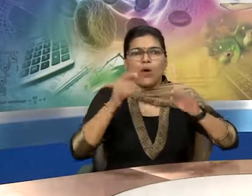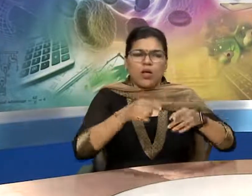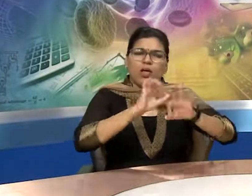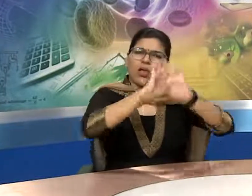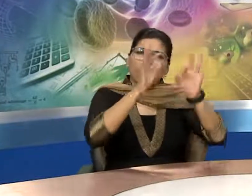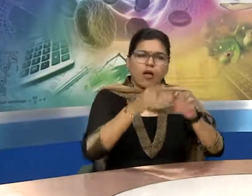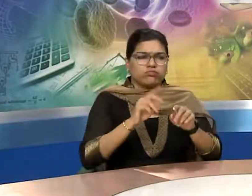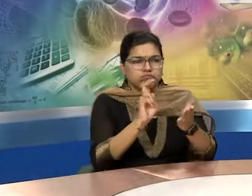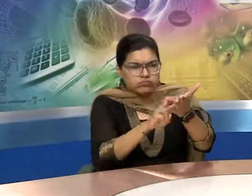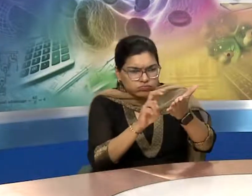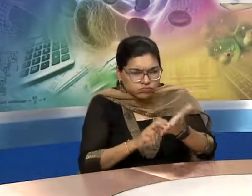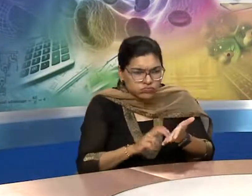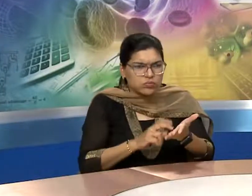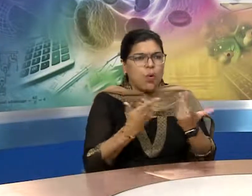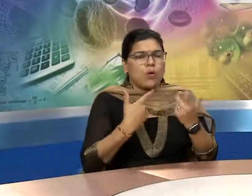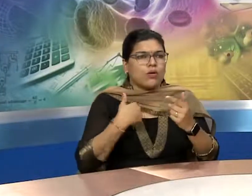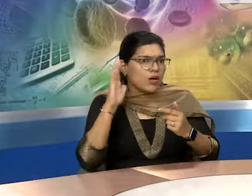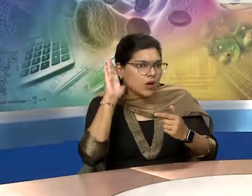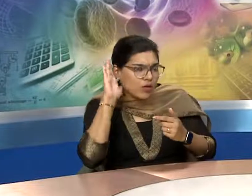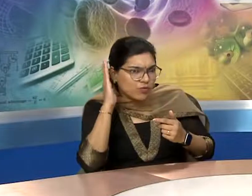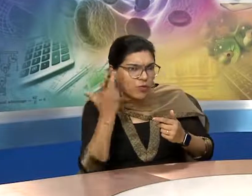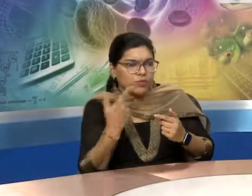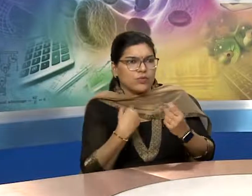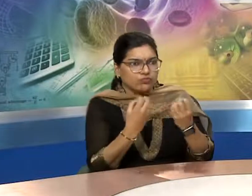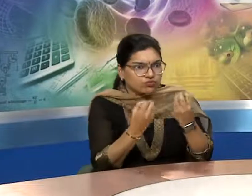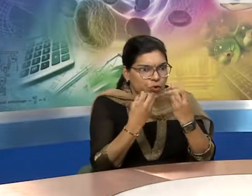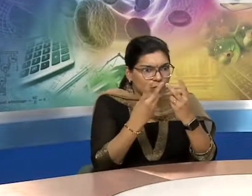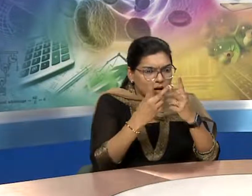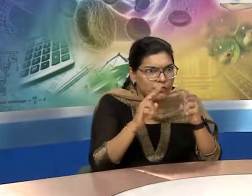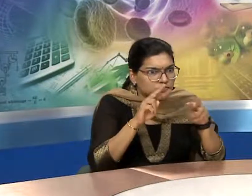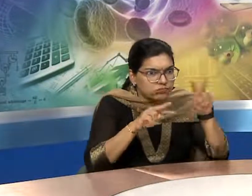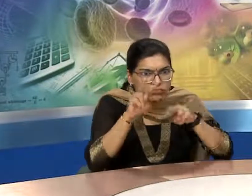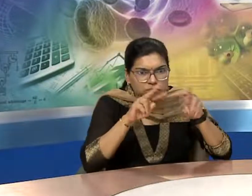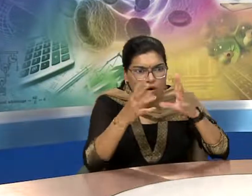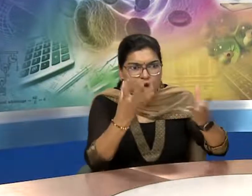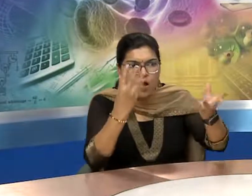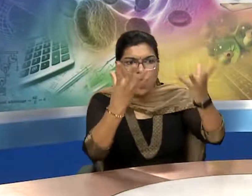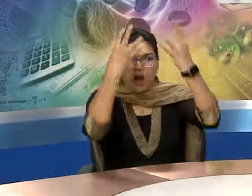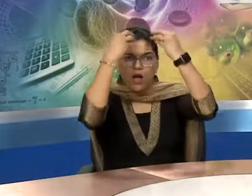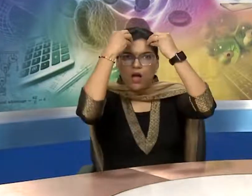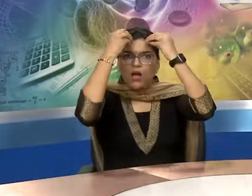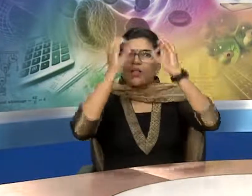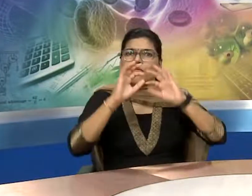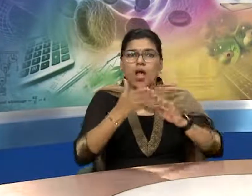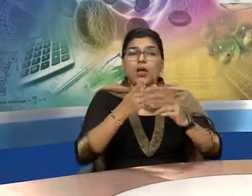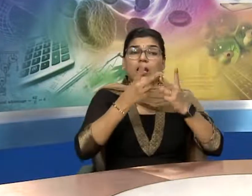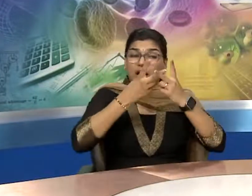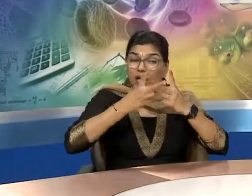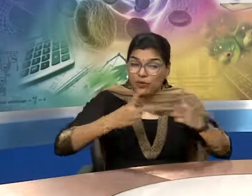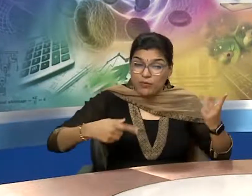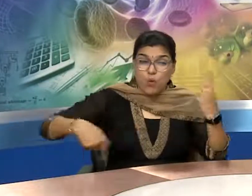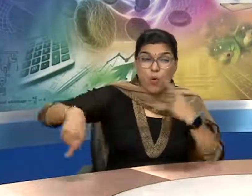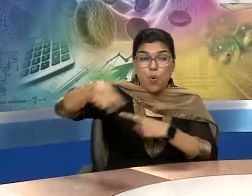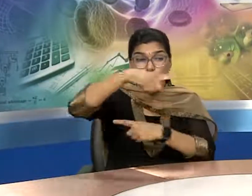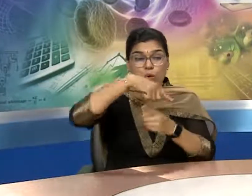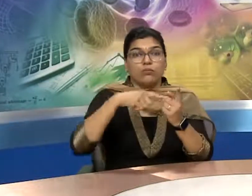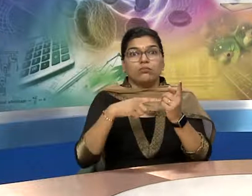We need not go to the market. We just do online shopping and things reach at